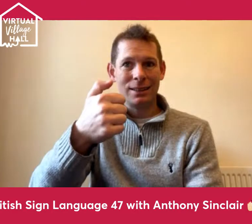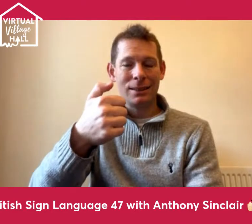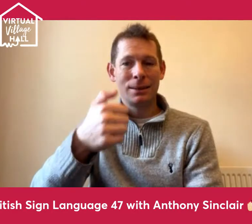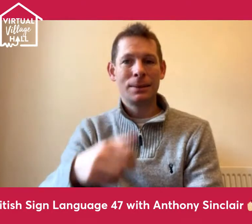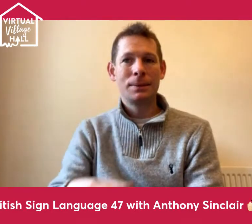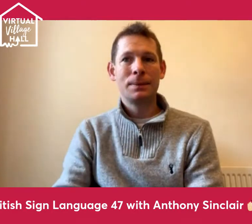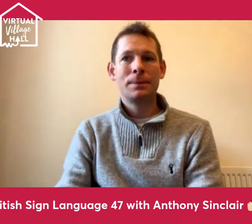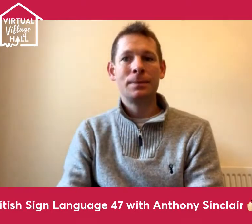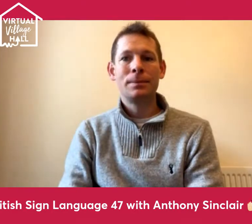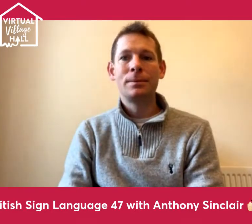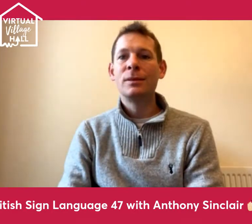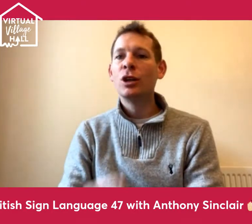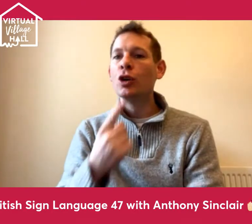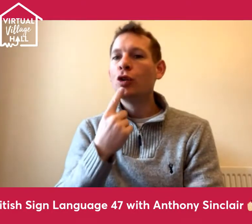Number 6.